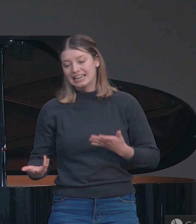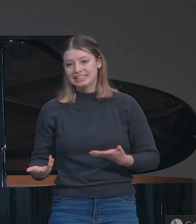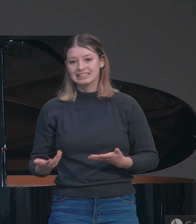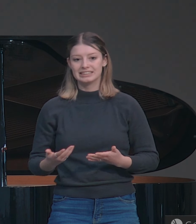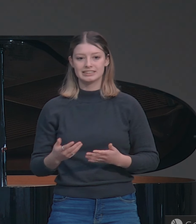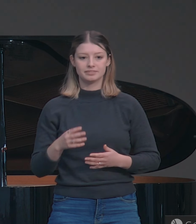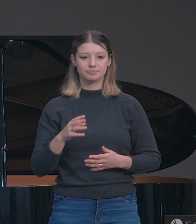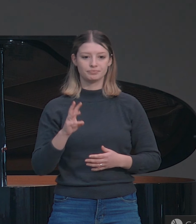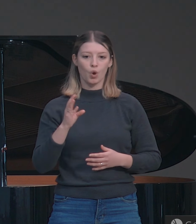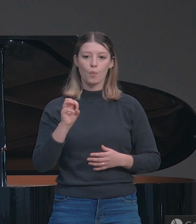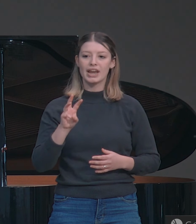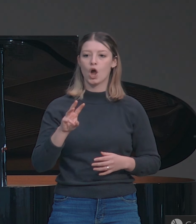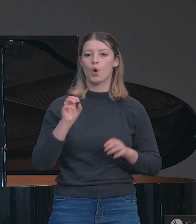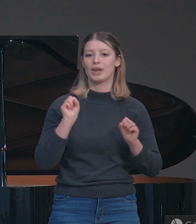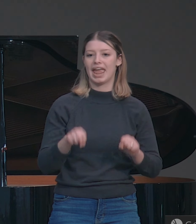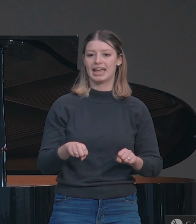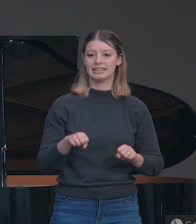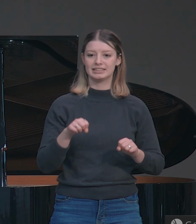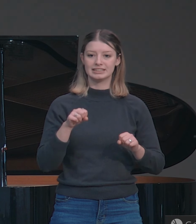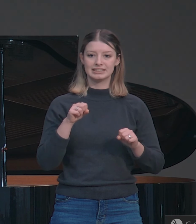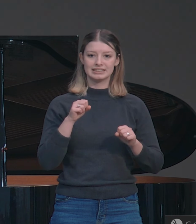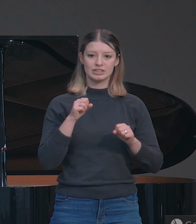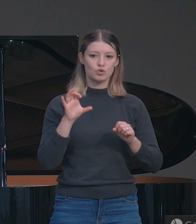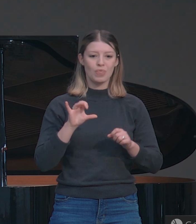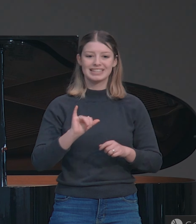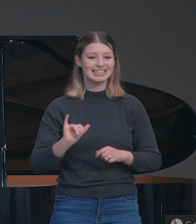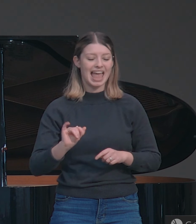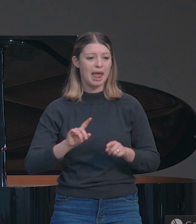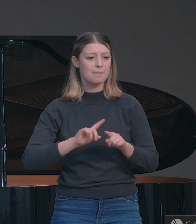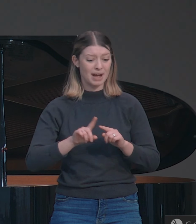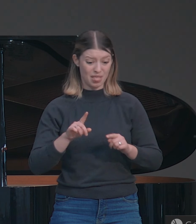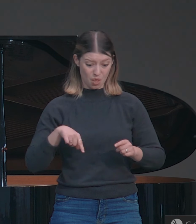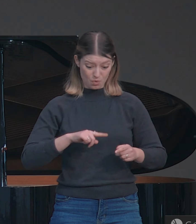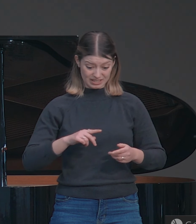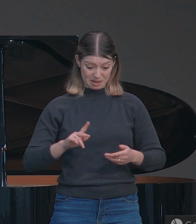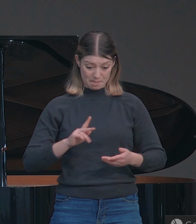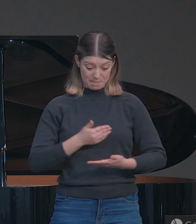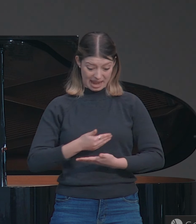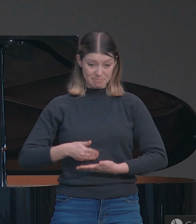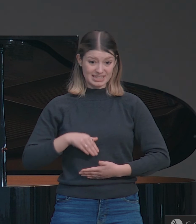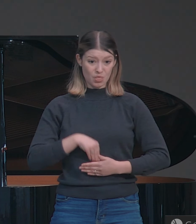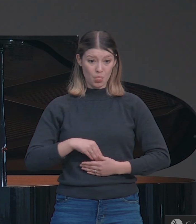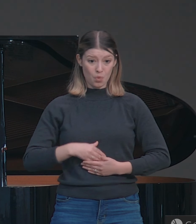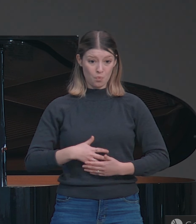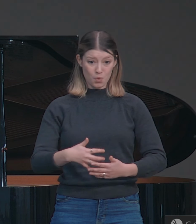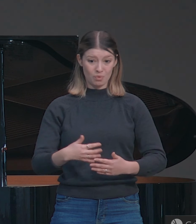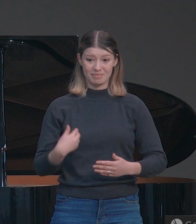The widow can do something similar, but the unborn have no chance.